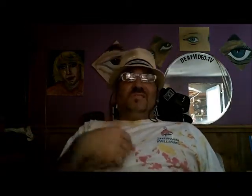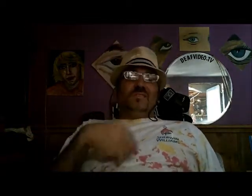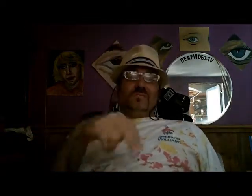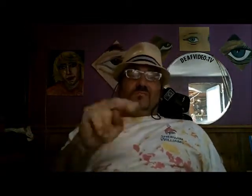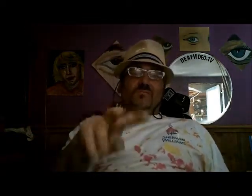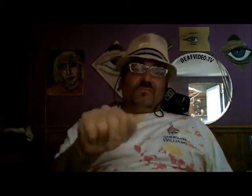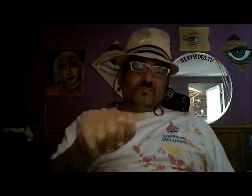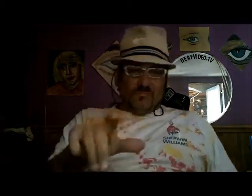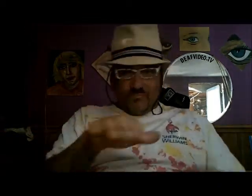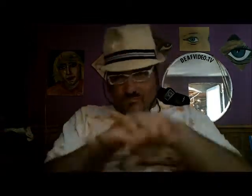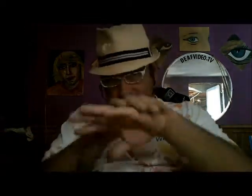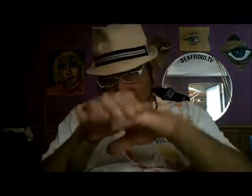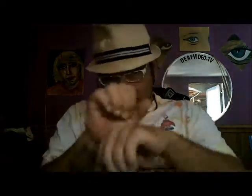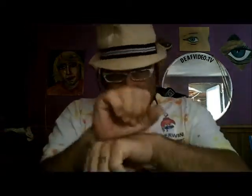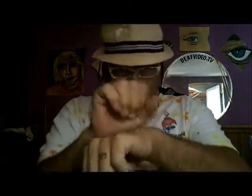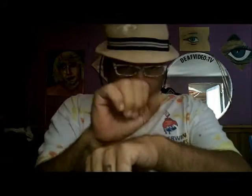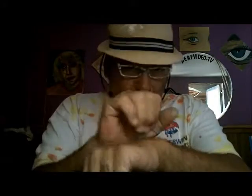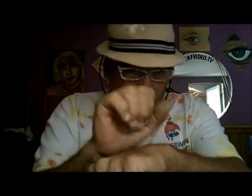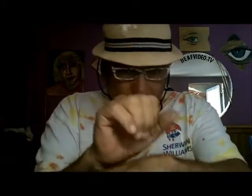Raphael, his father.